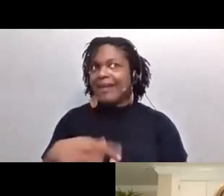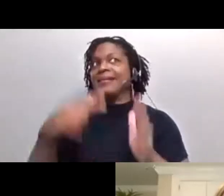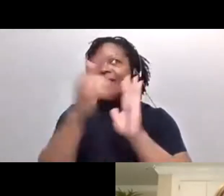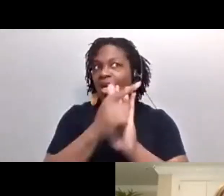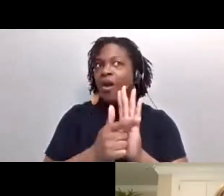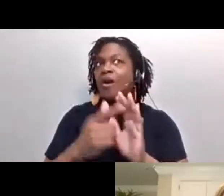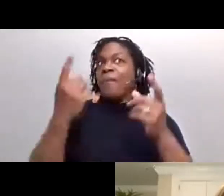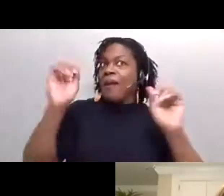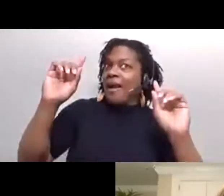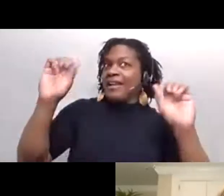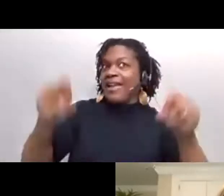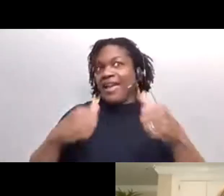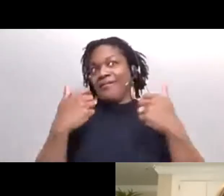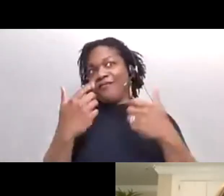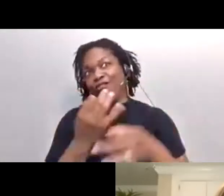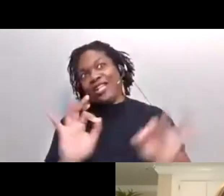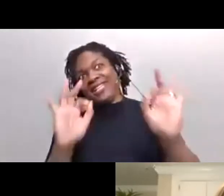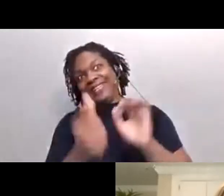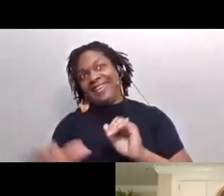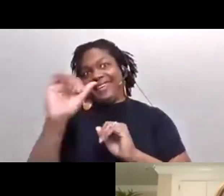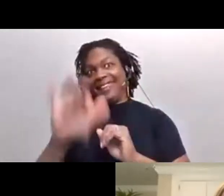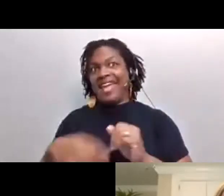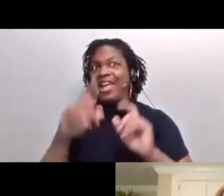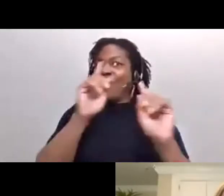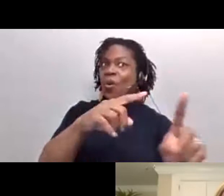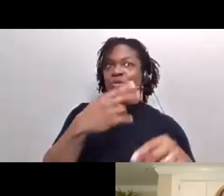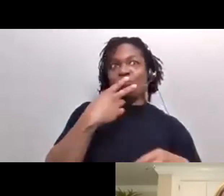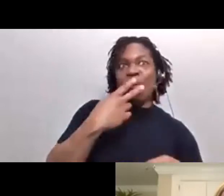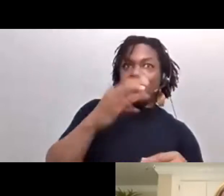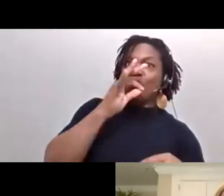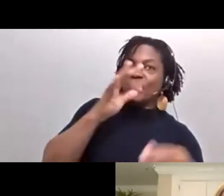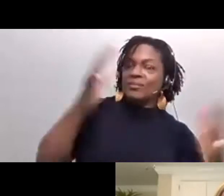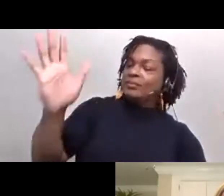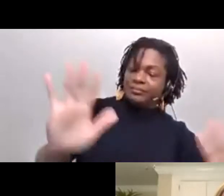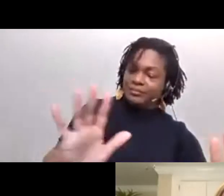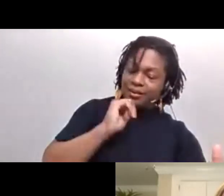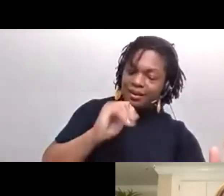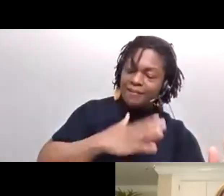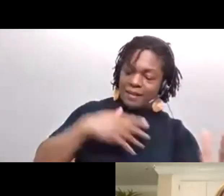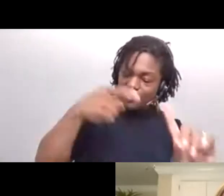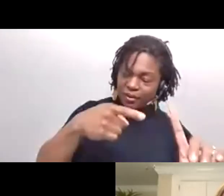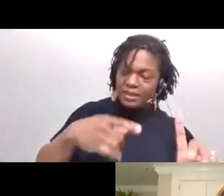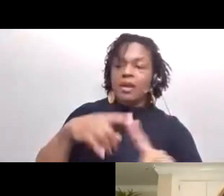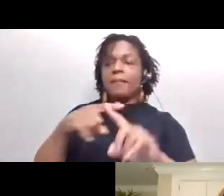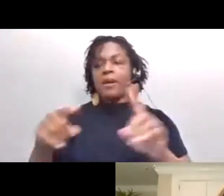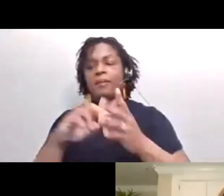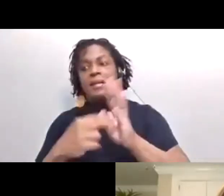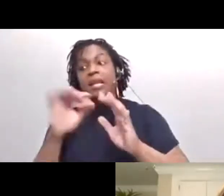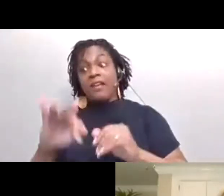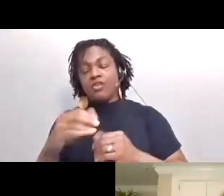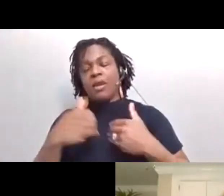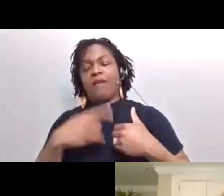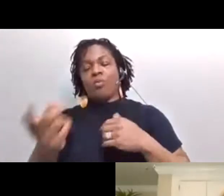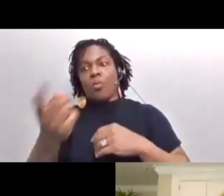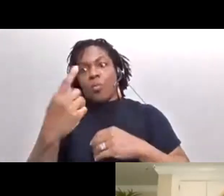some other time later, if that's what you choose to do. But this right here won't allow you to ruin your life, you know, over a